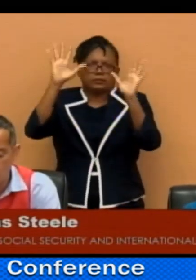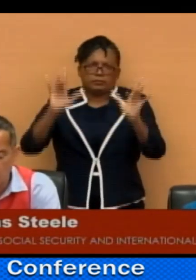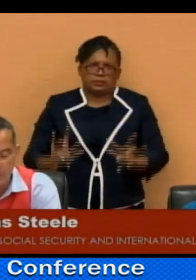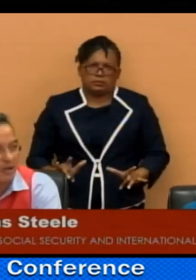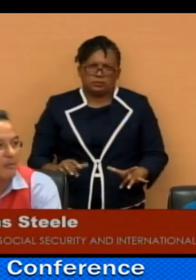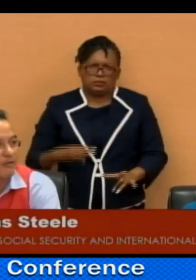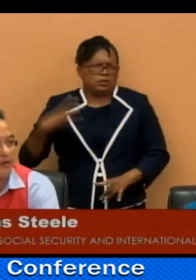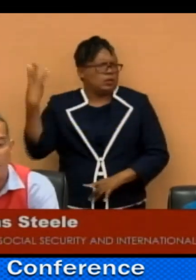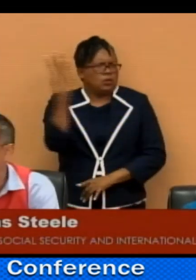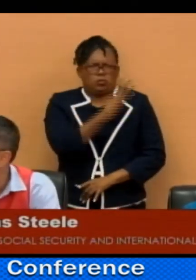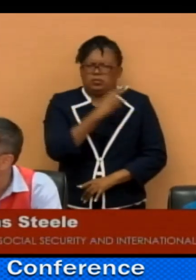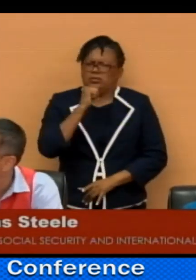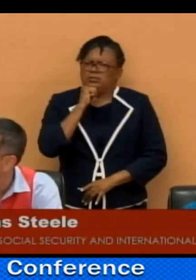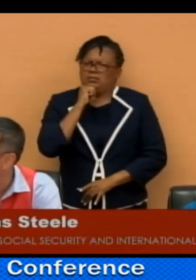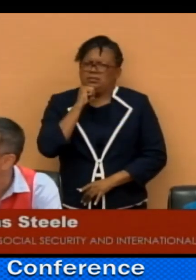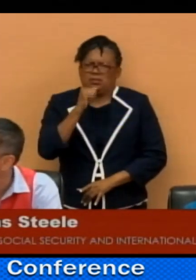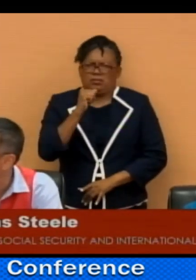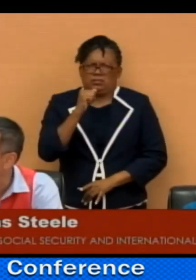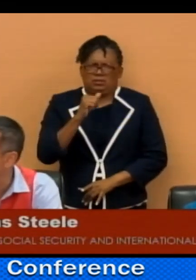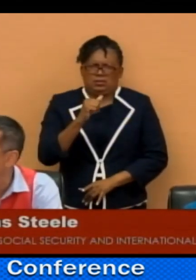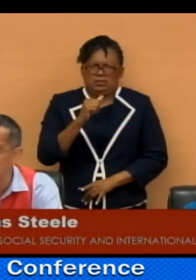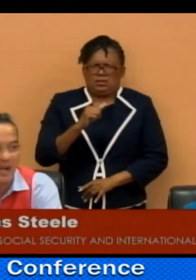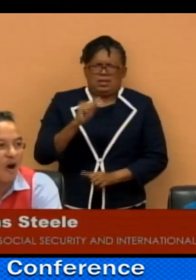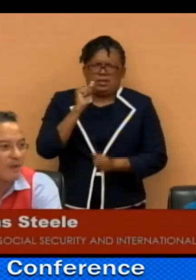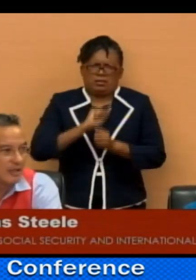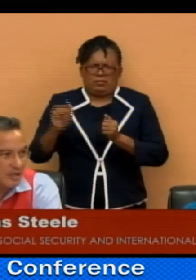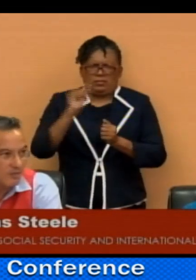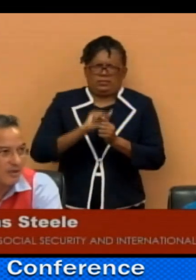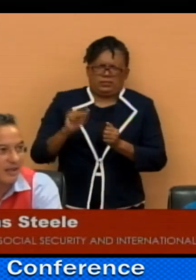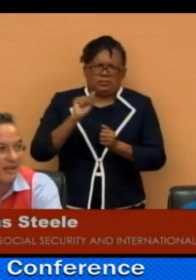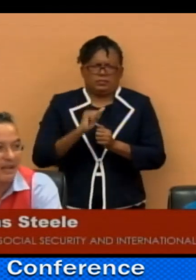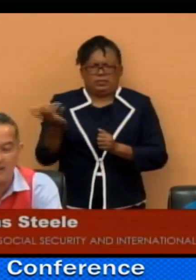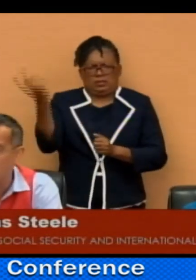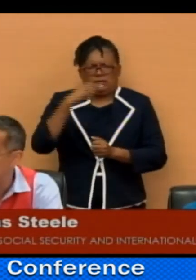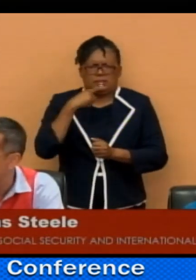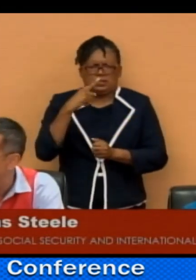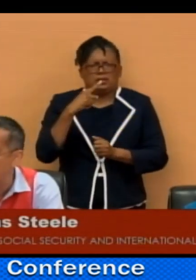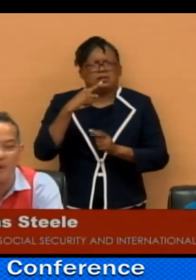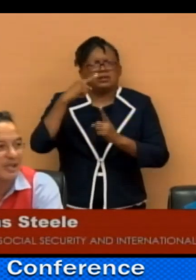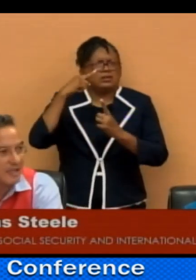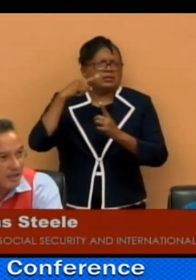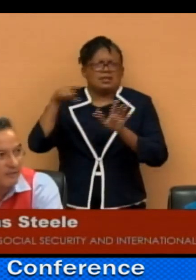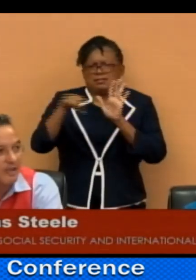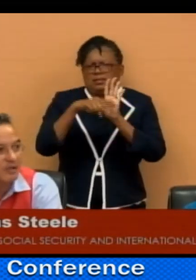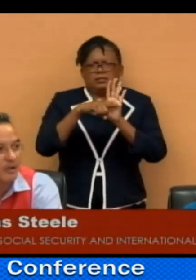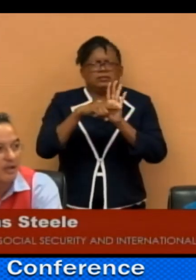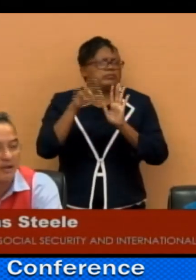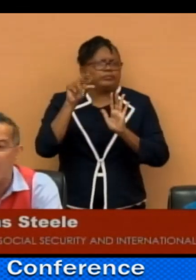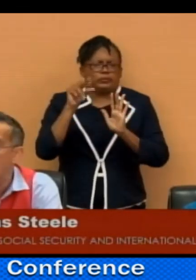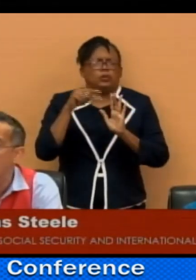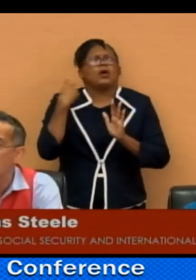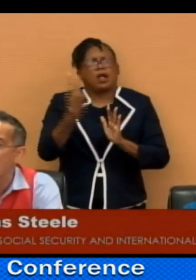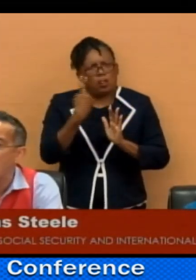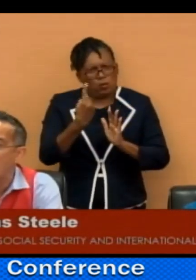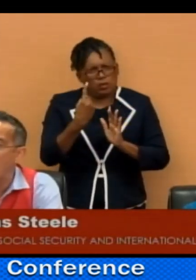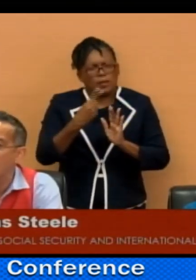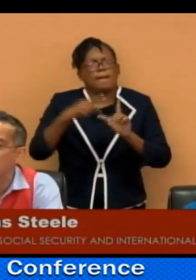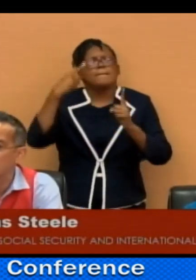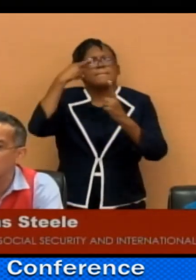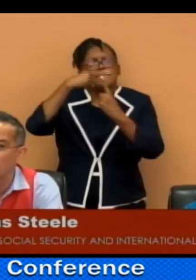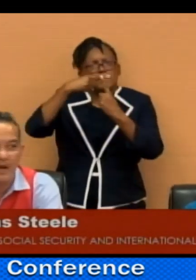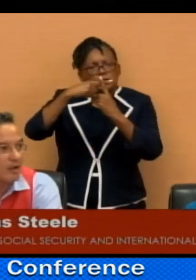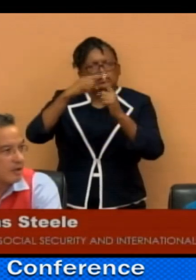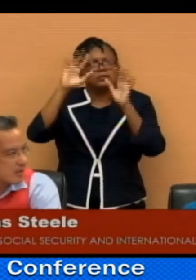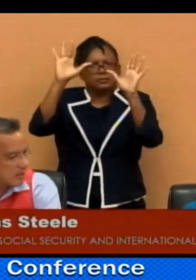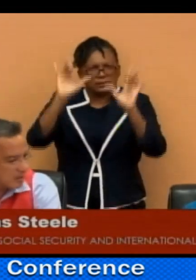not going to be coming forward on a regular basis or so to say how many tests were done and the rest were, or how many negative tests were done now.